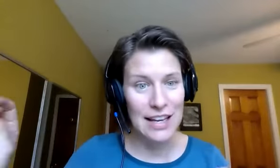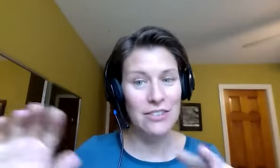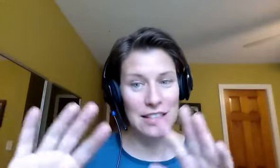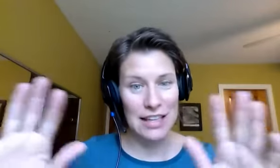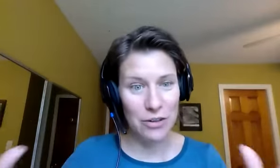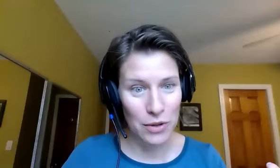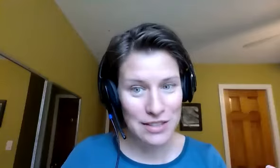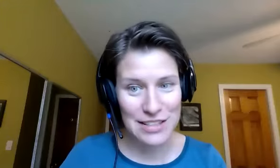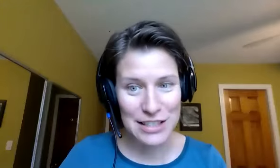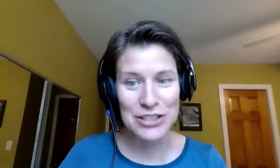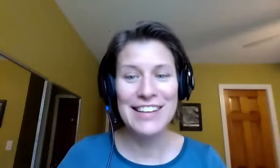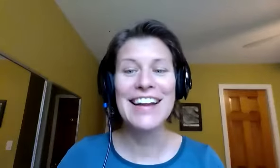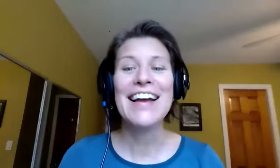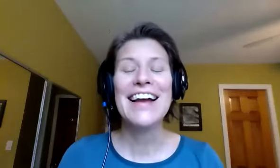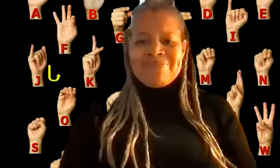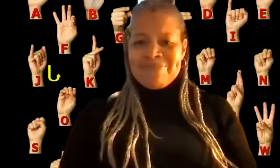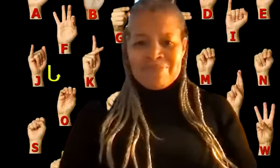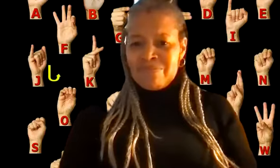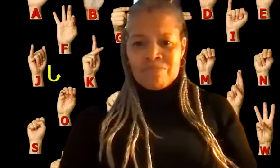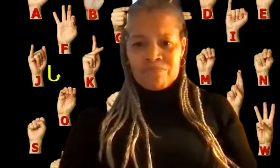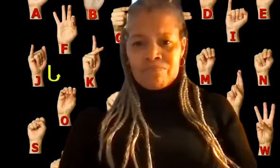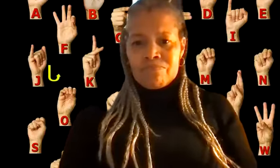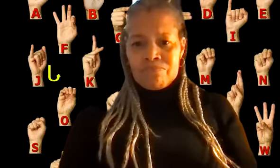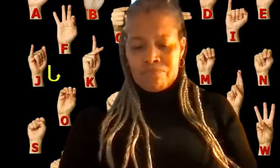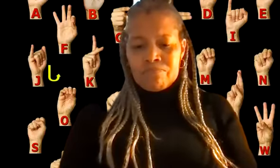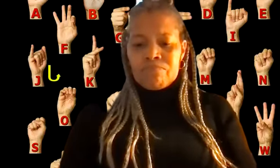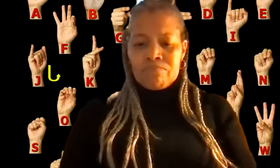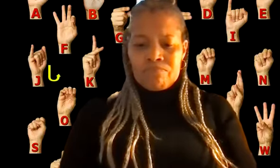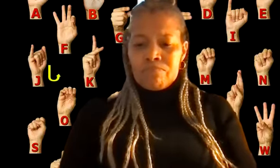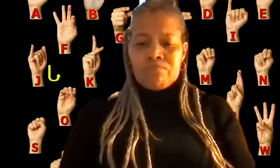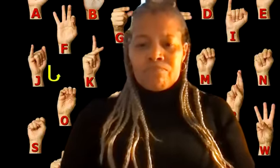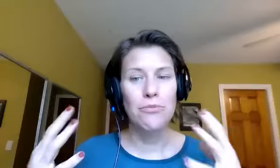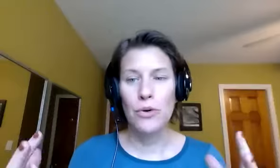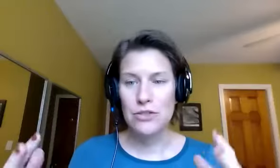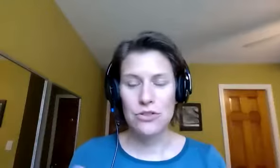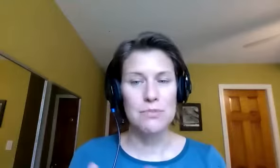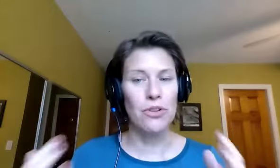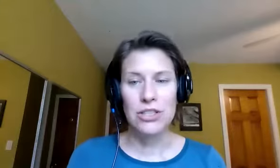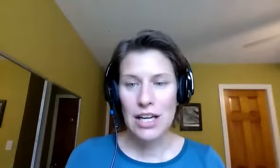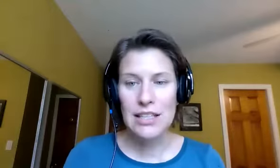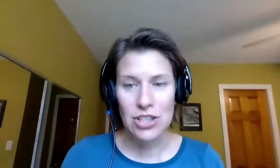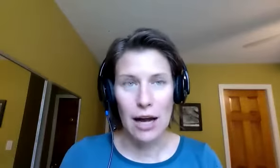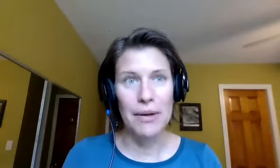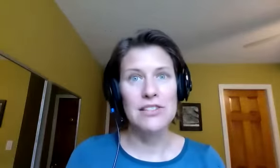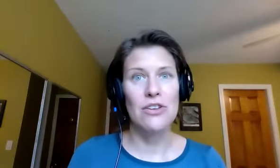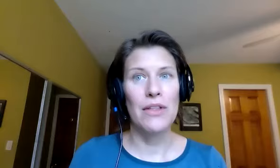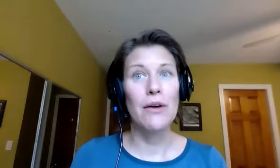out to get everyone's attention. And, um, I am a, just a loud boisterous bull in a China shop. And so that,